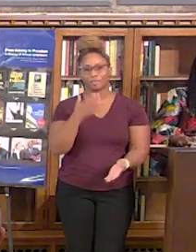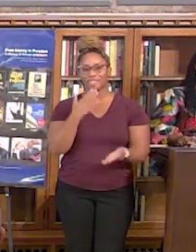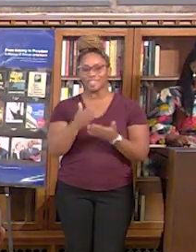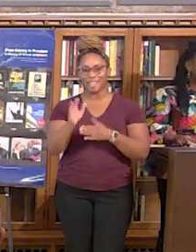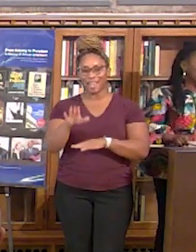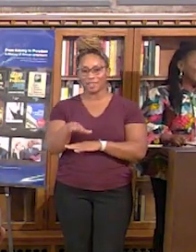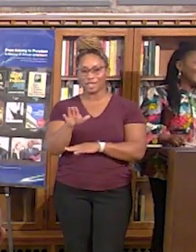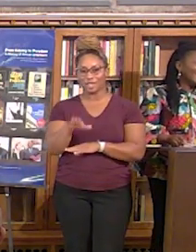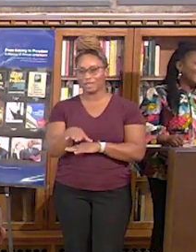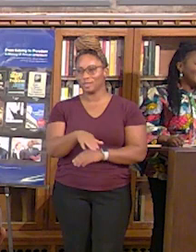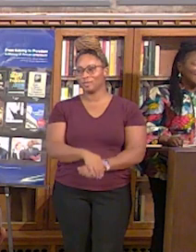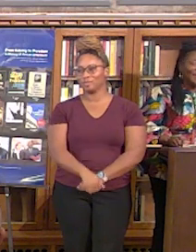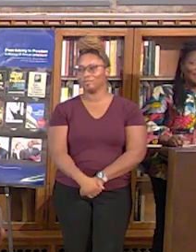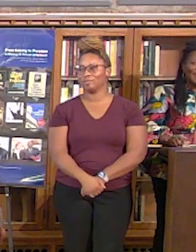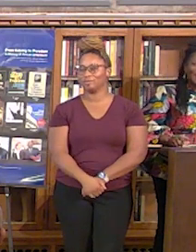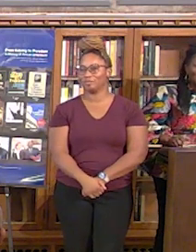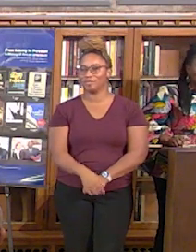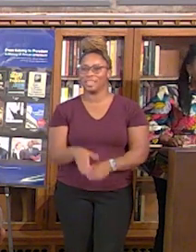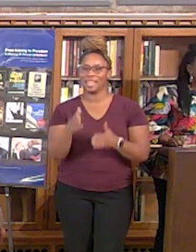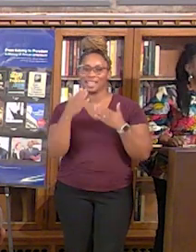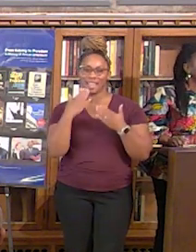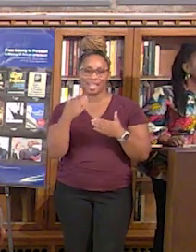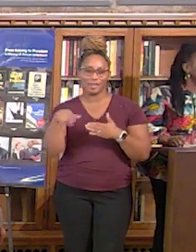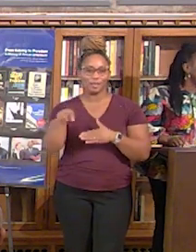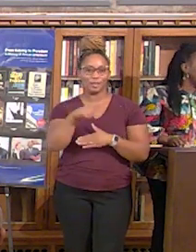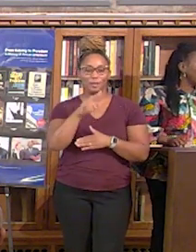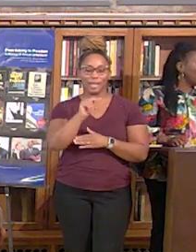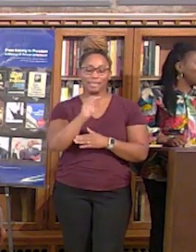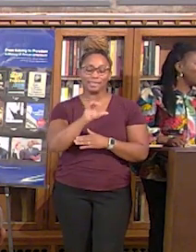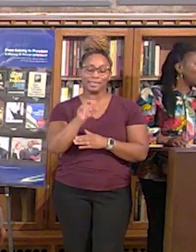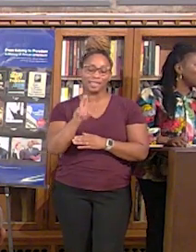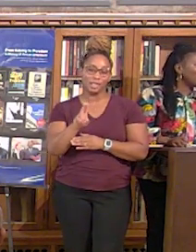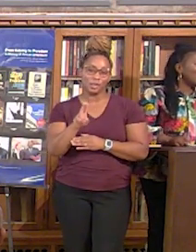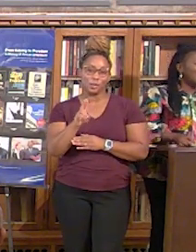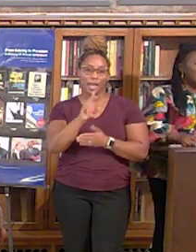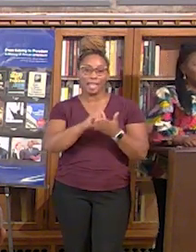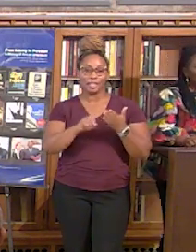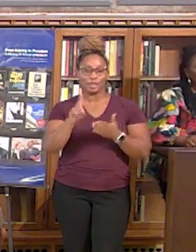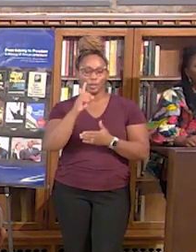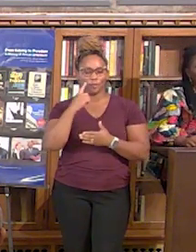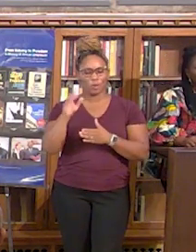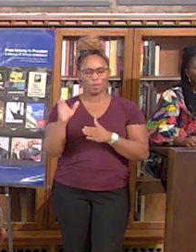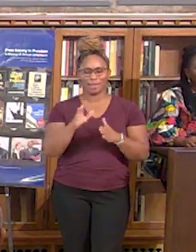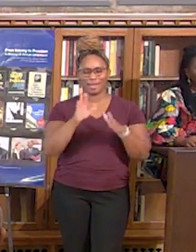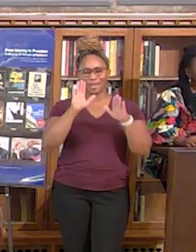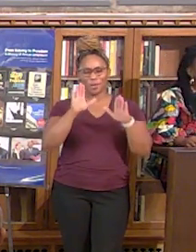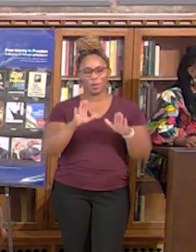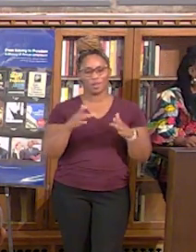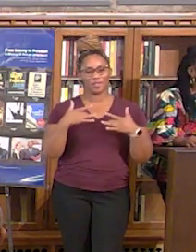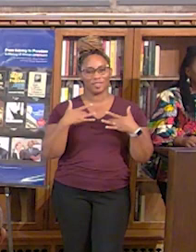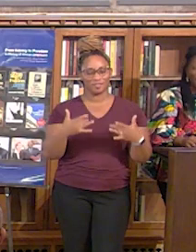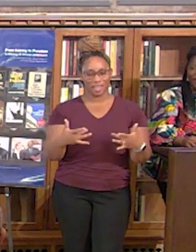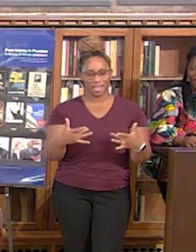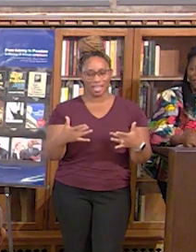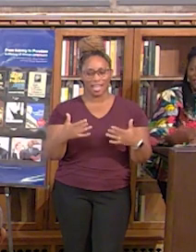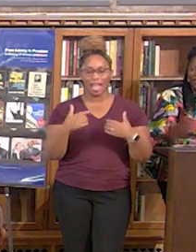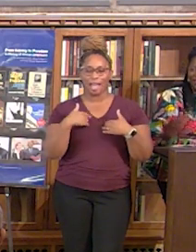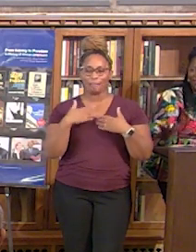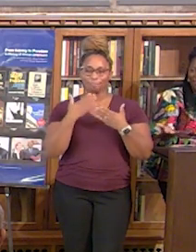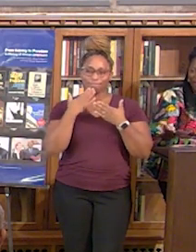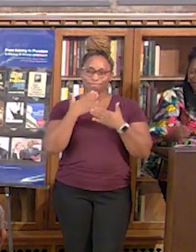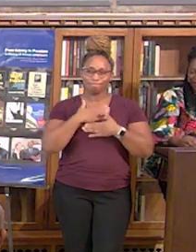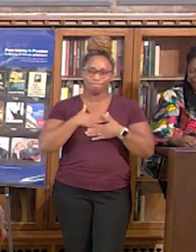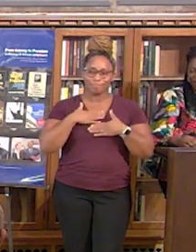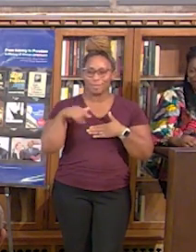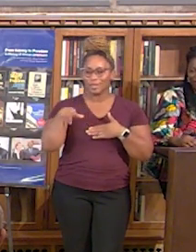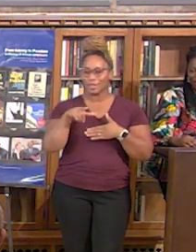good afternoon thank you to nccu and du for planning such a wonderful event um I'm very grateful to